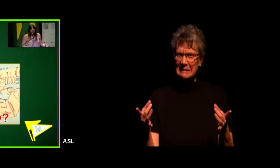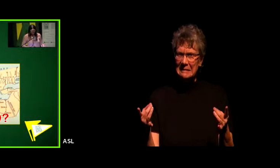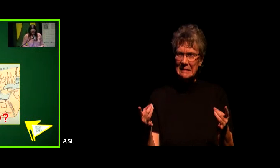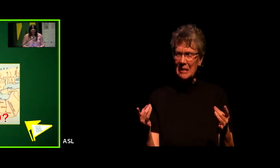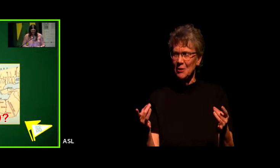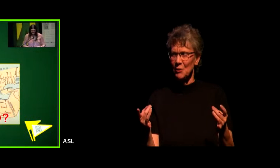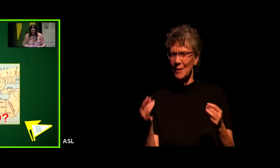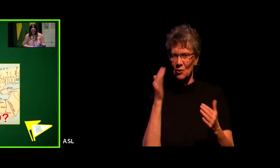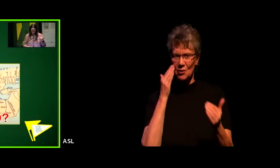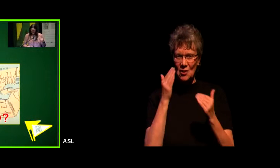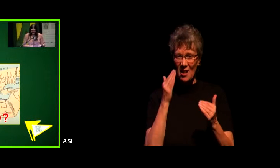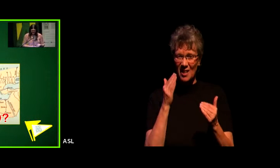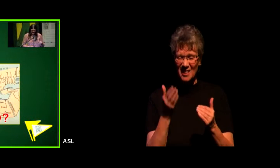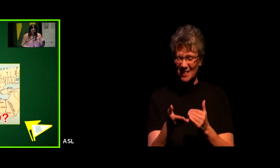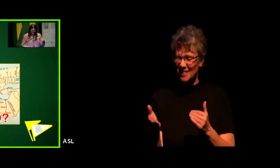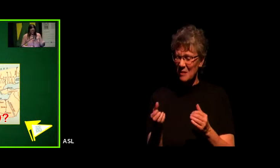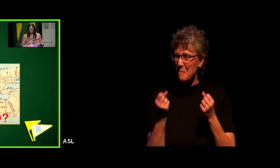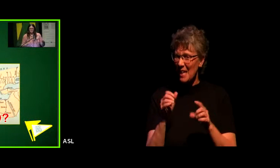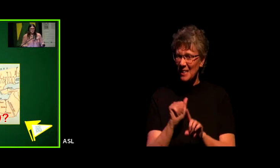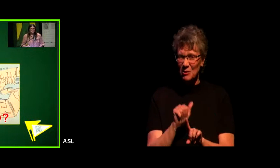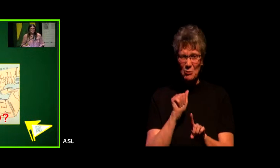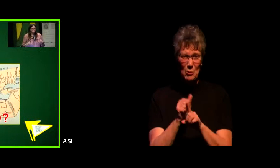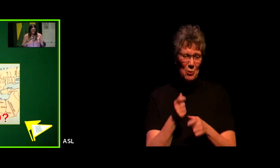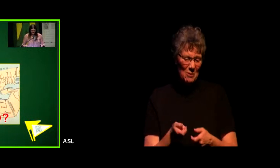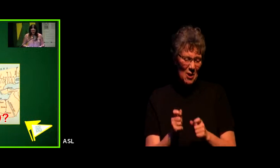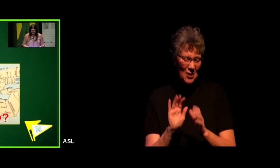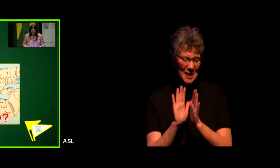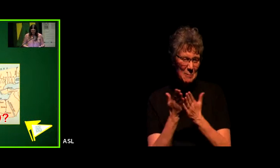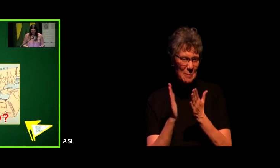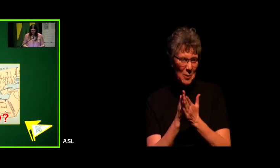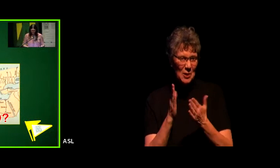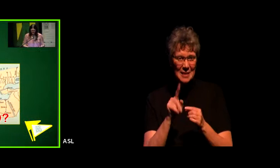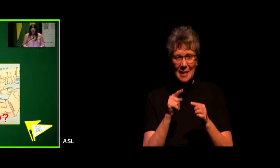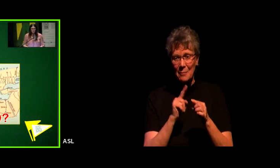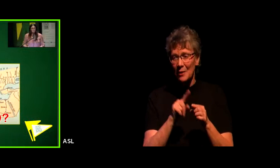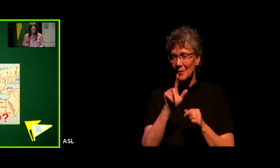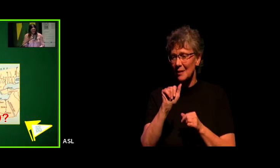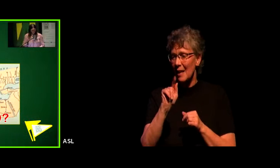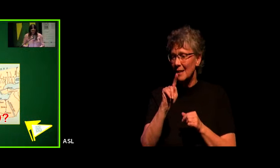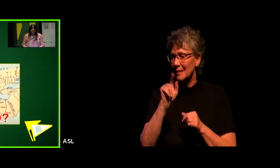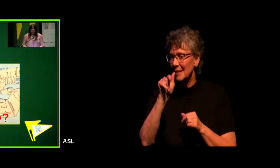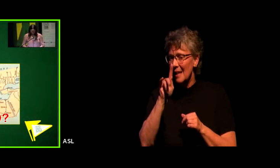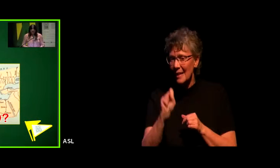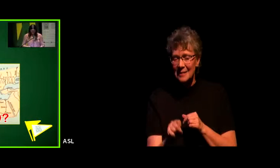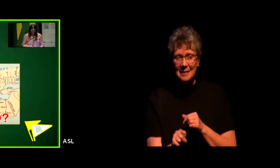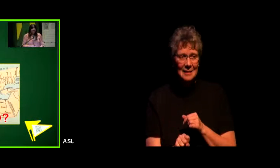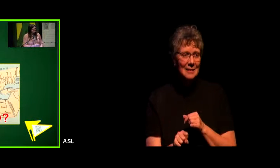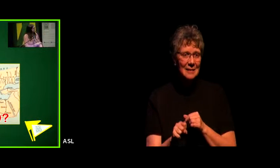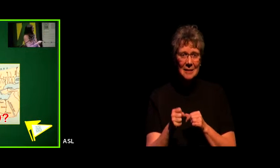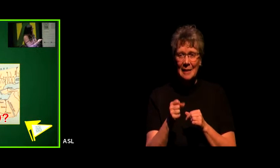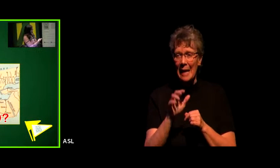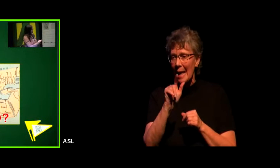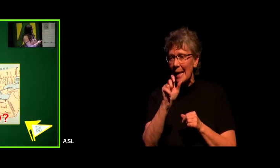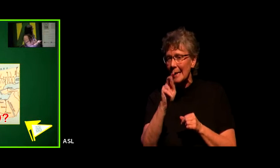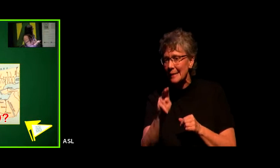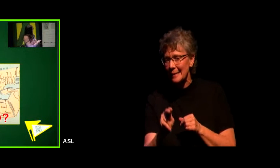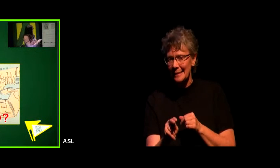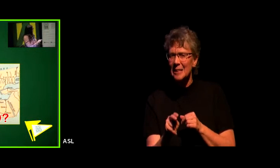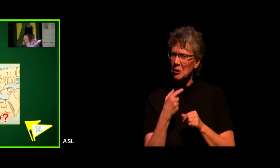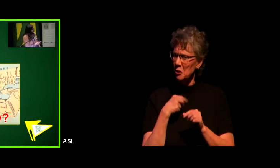books about aliens, Atlantis, mound builders, giants, so on and so forth. Look for it next time you're there.